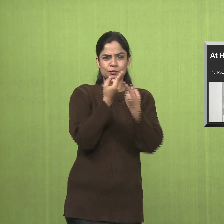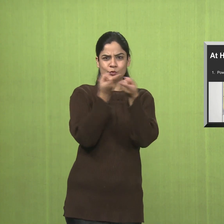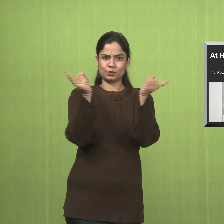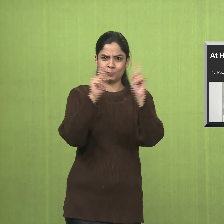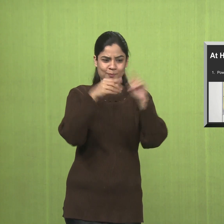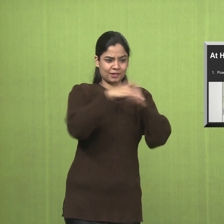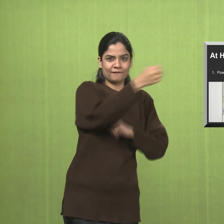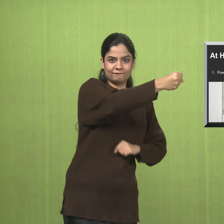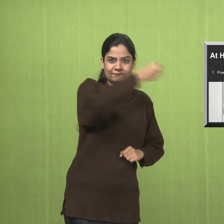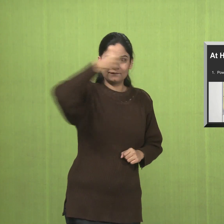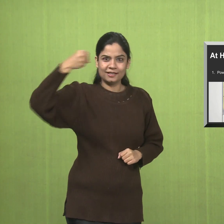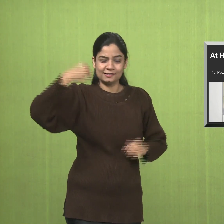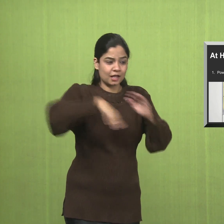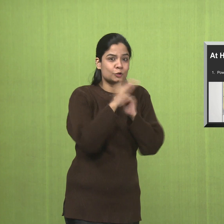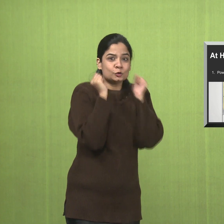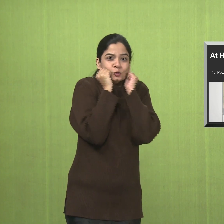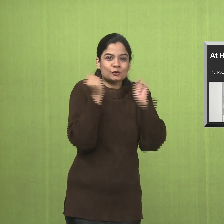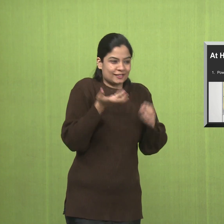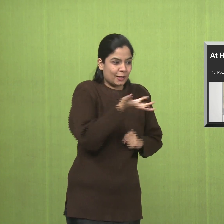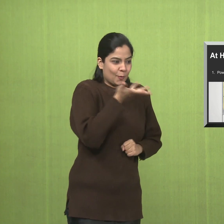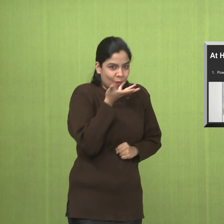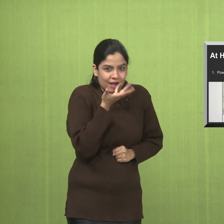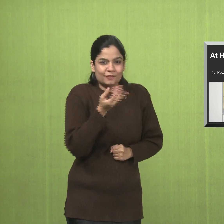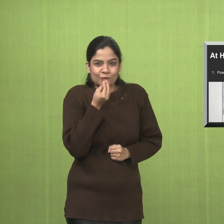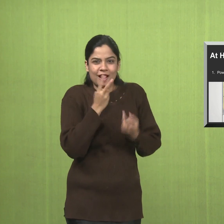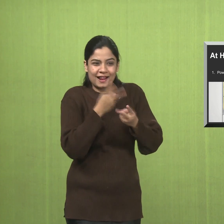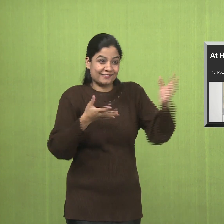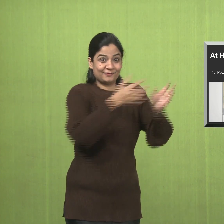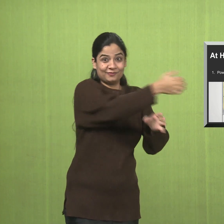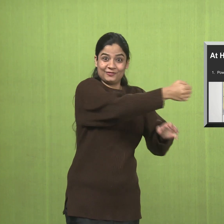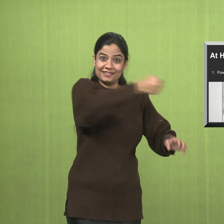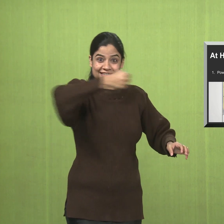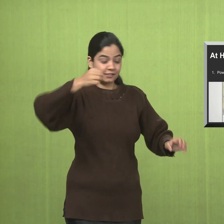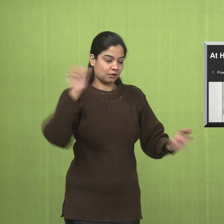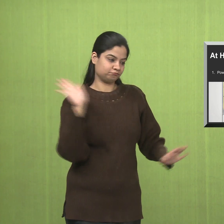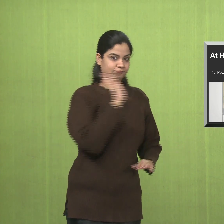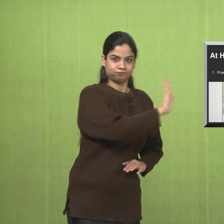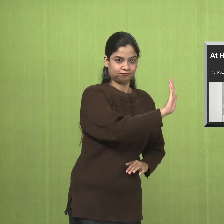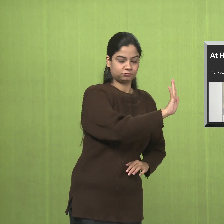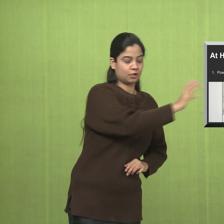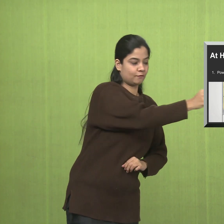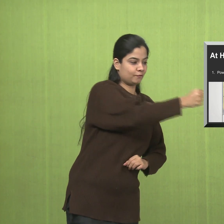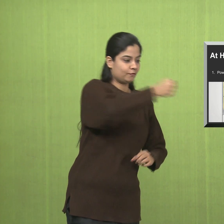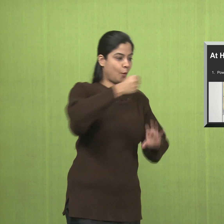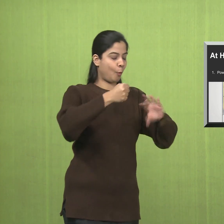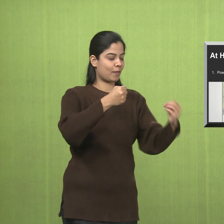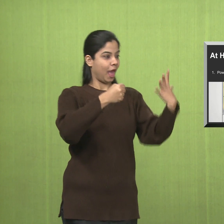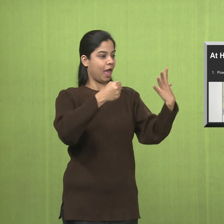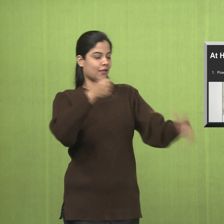second is refrigerator. We all use refrigerator to keep our water, foods, etc. Whenever we open